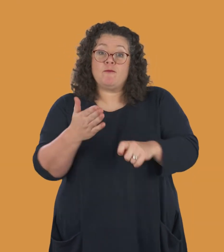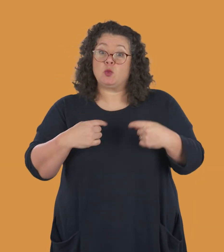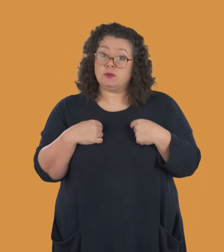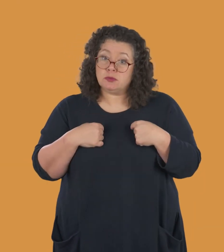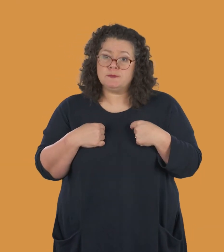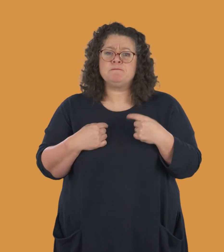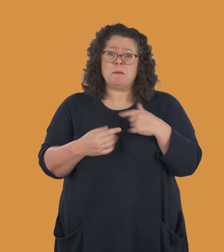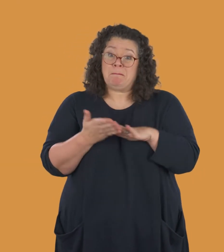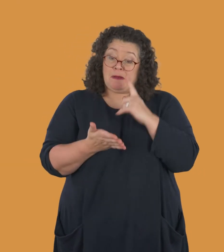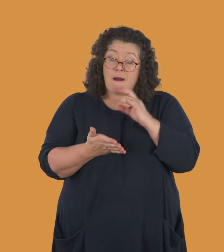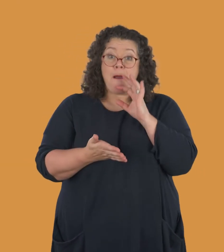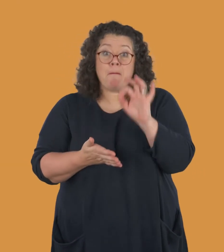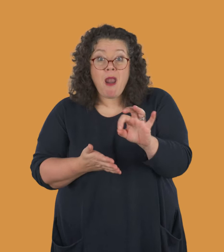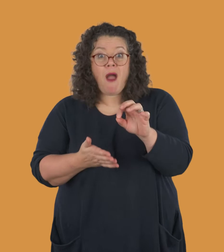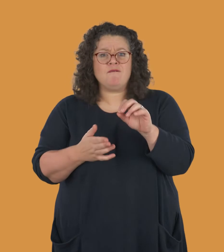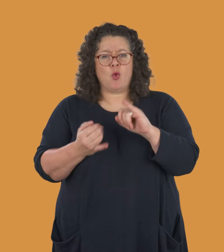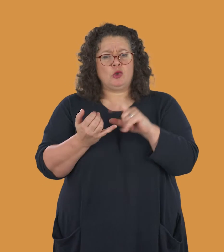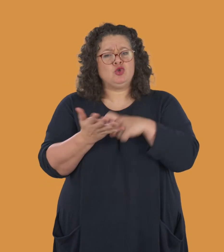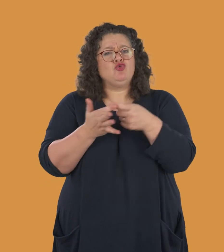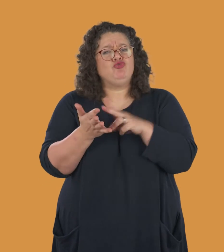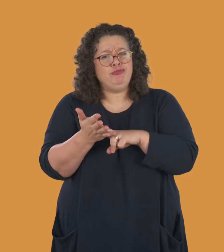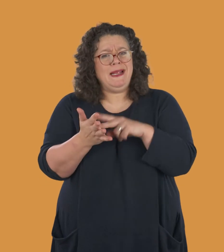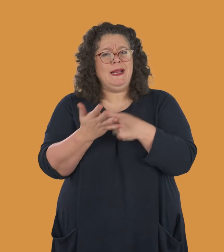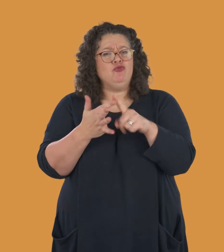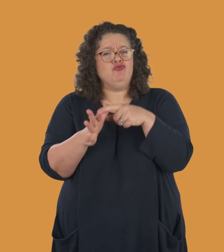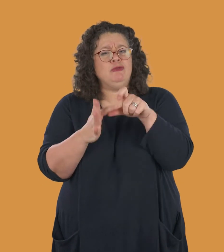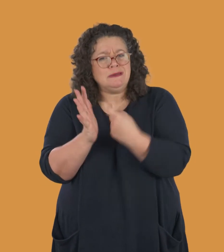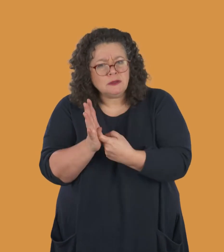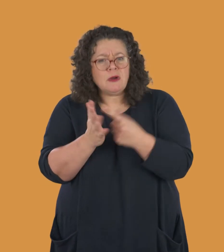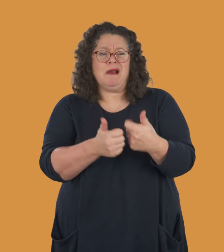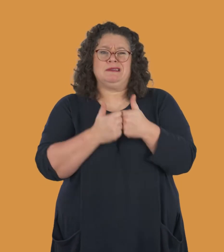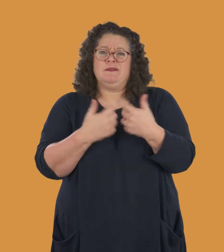He can apply to the fund for screen reader assistive technology to read his emails.